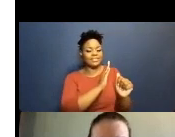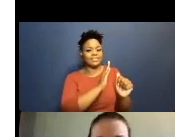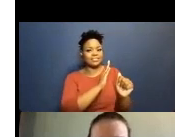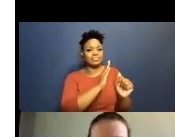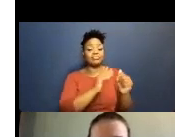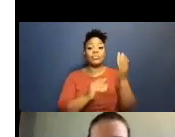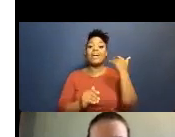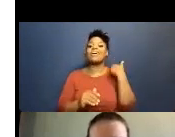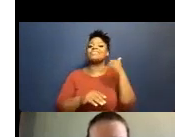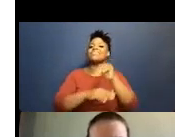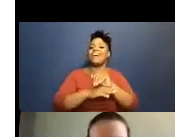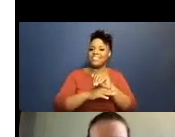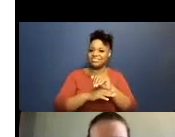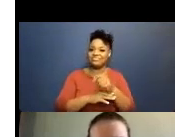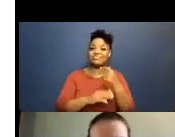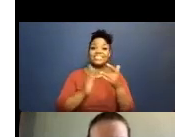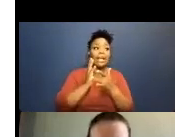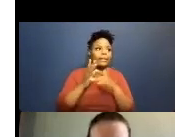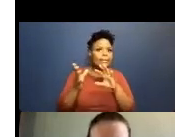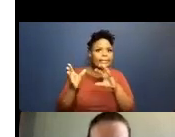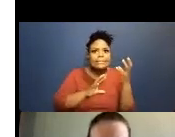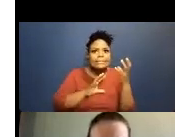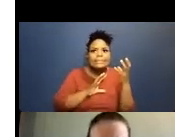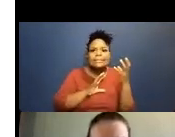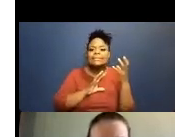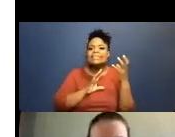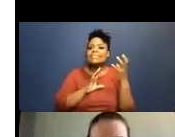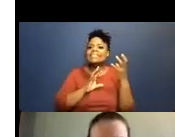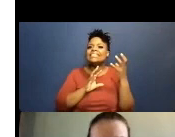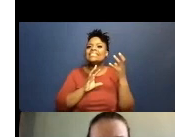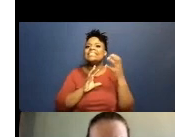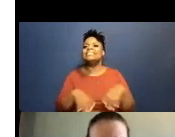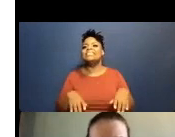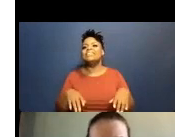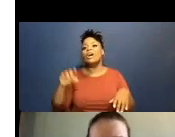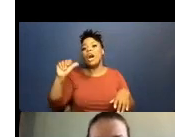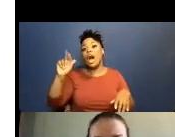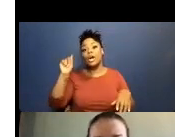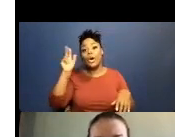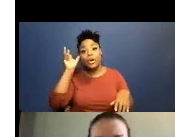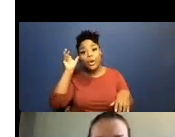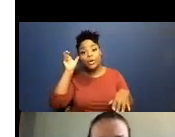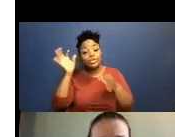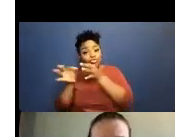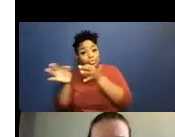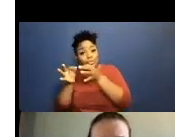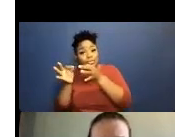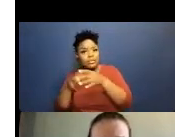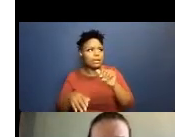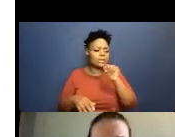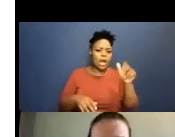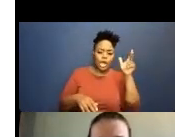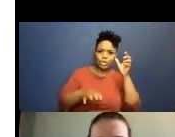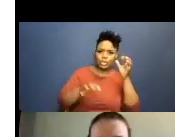involved merging the non-audio description and the audio description rooms, which we again apologize for. So we'll be offering that